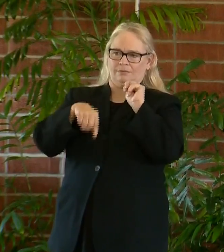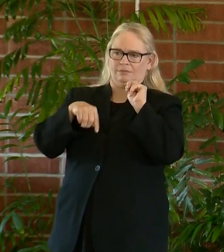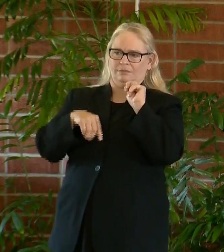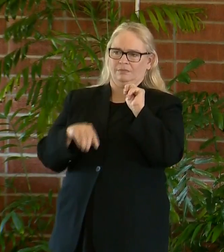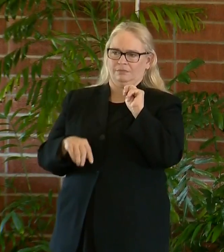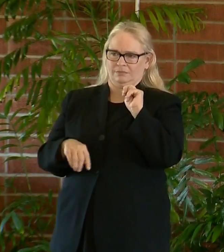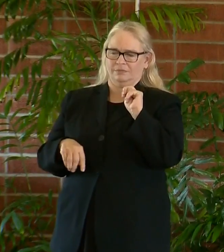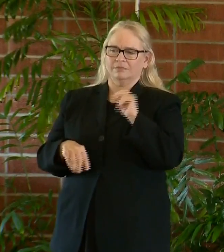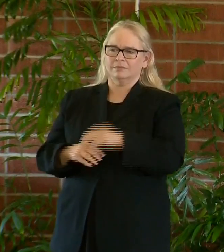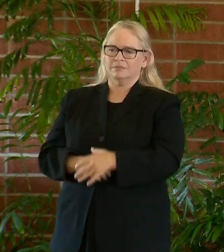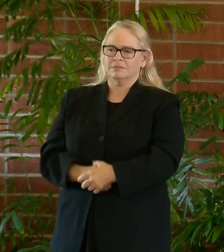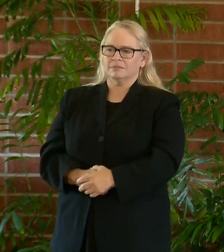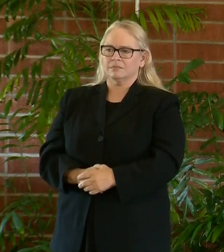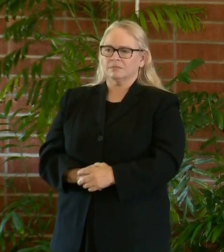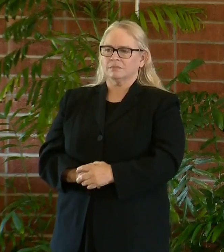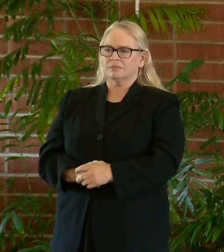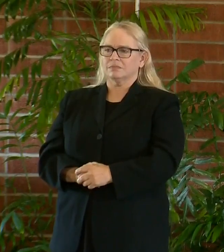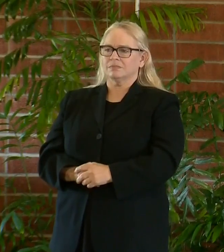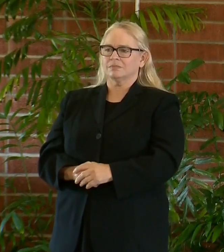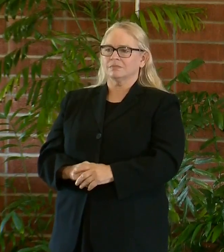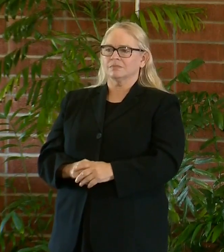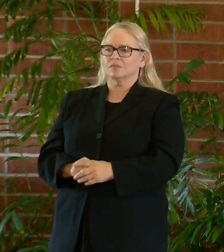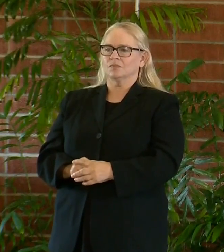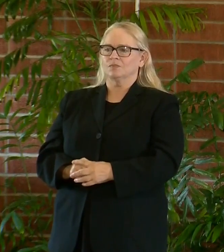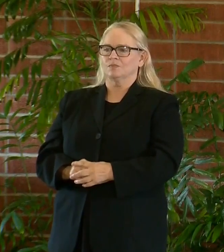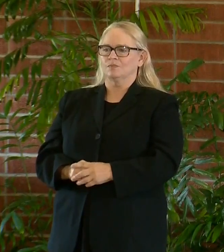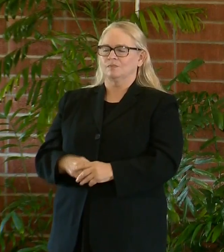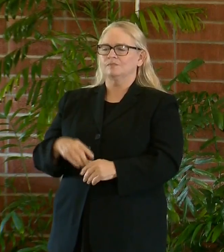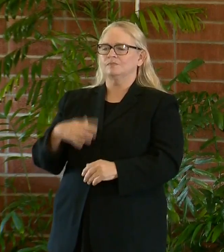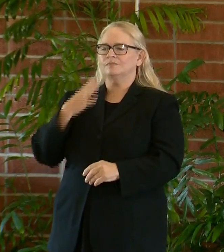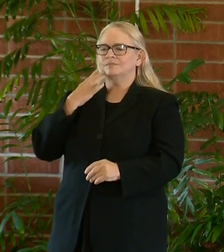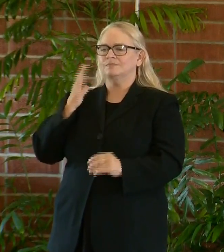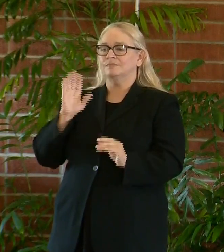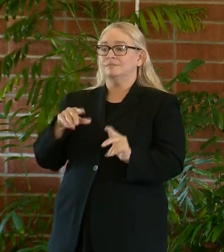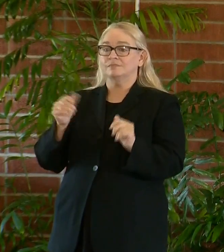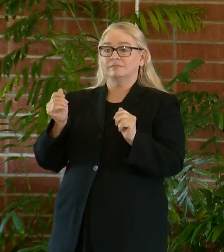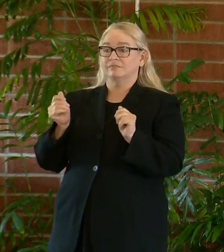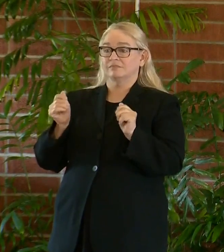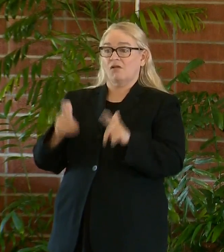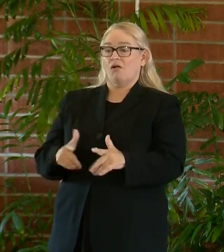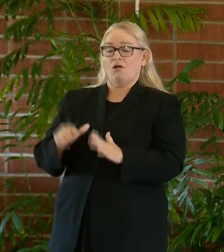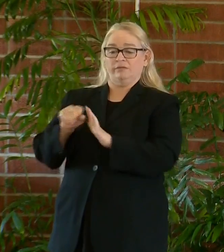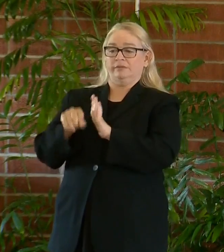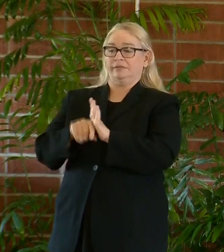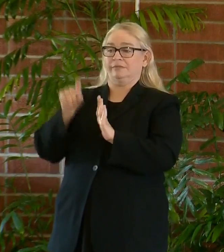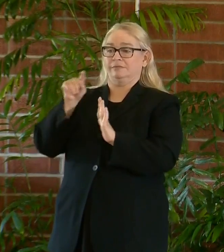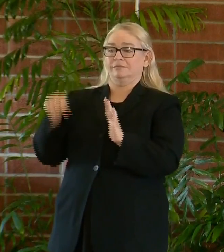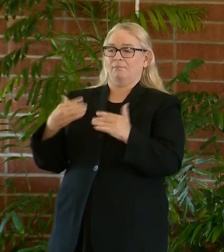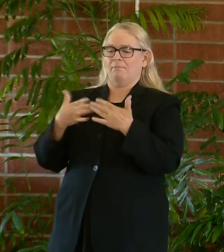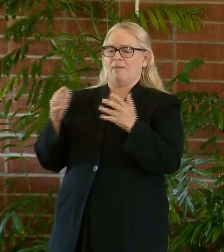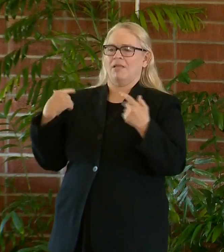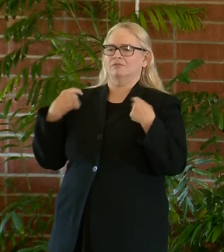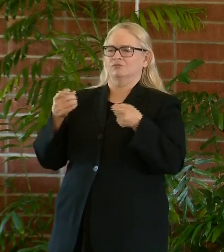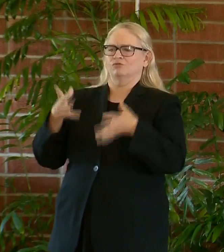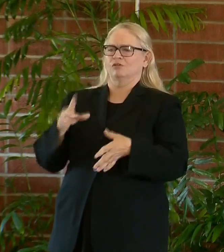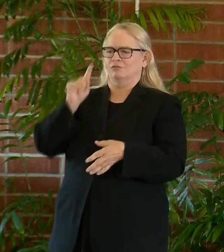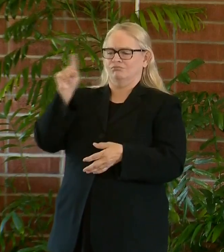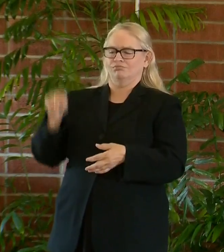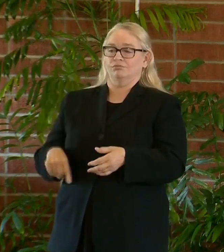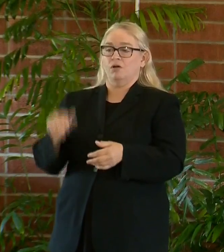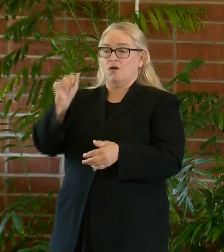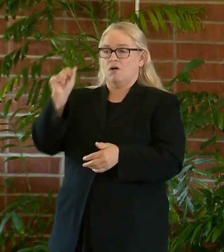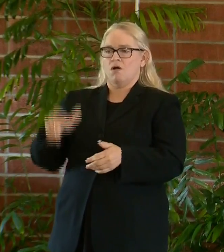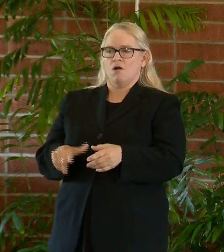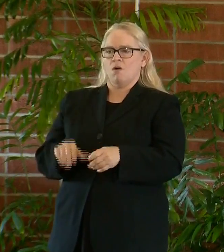number of tremendous public health leaders in the state who are trying to keep the drumbeat going on